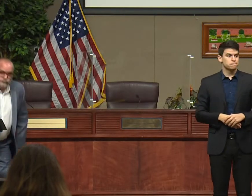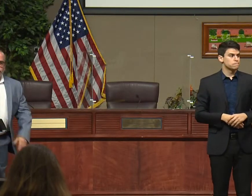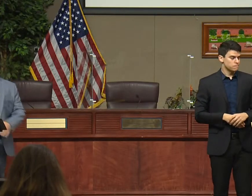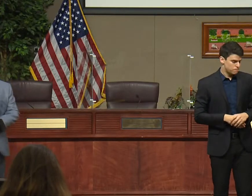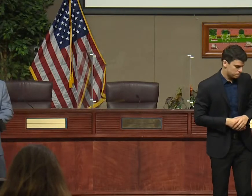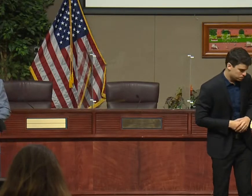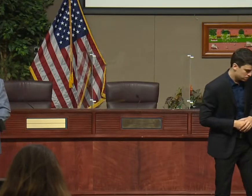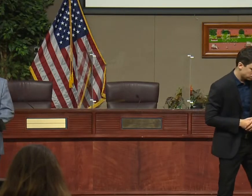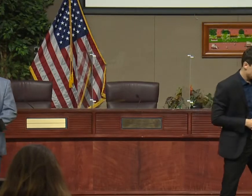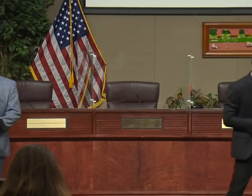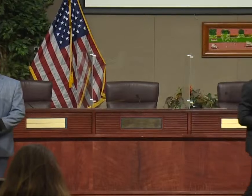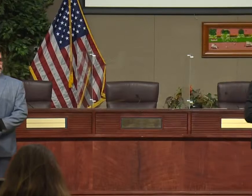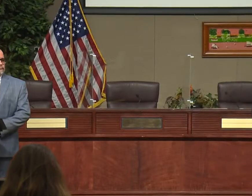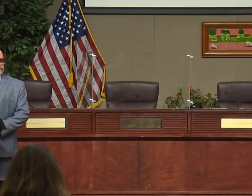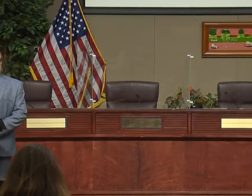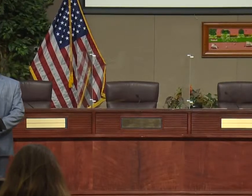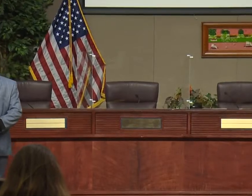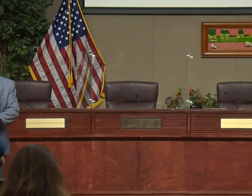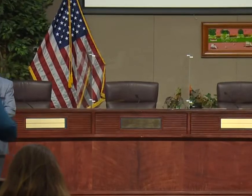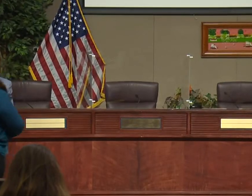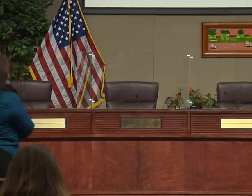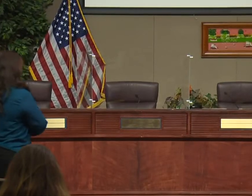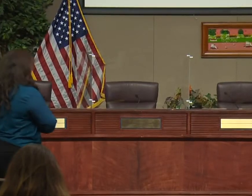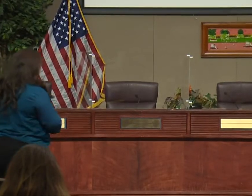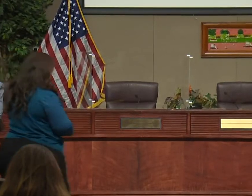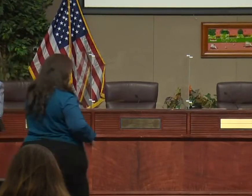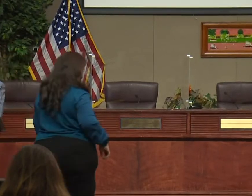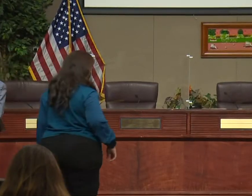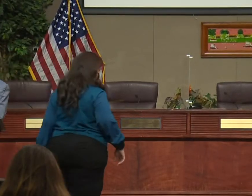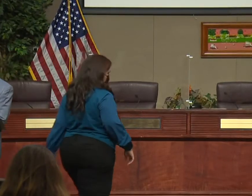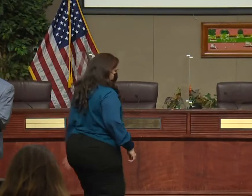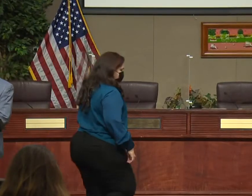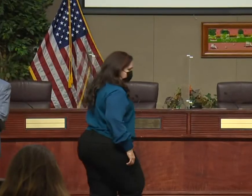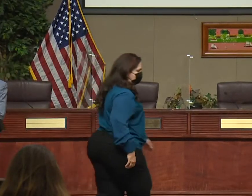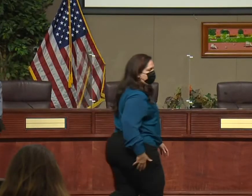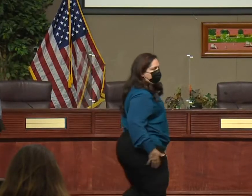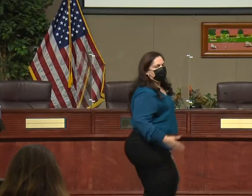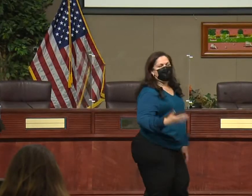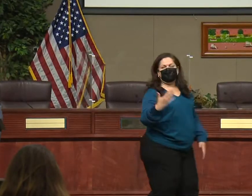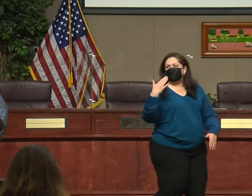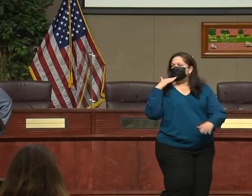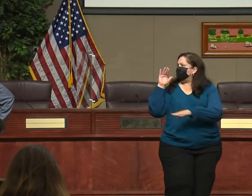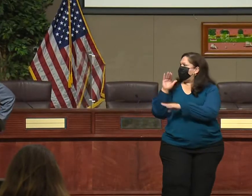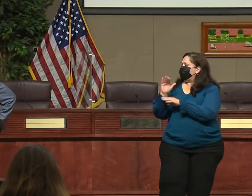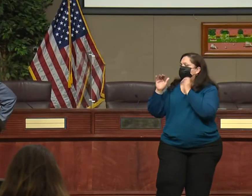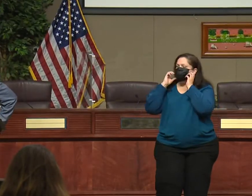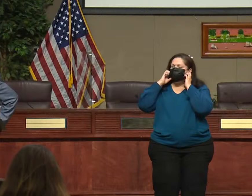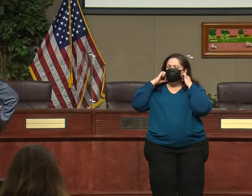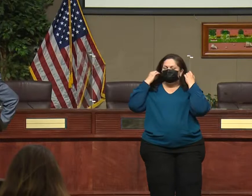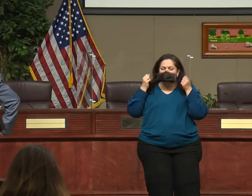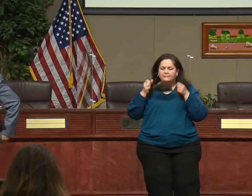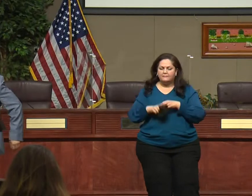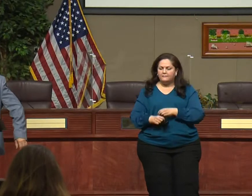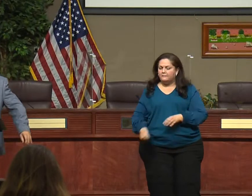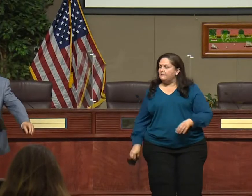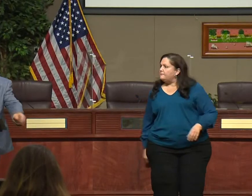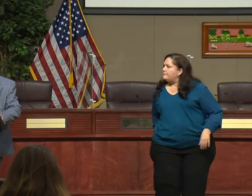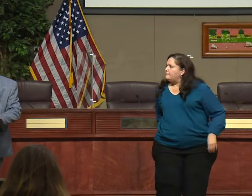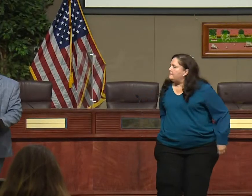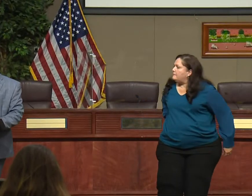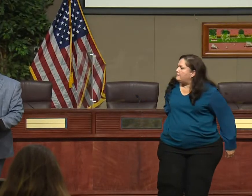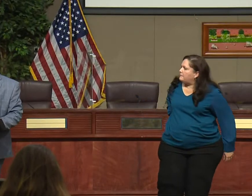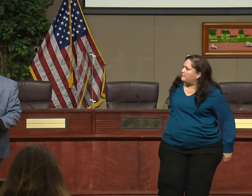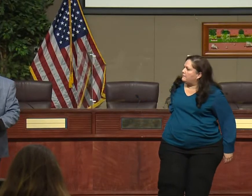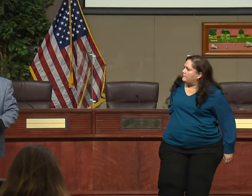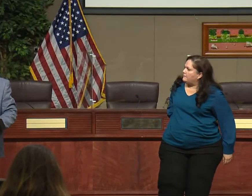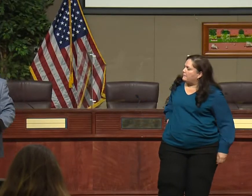Buenas tardes. Para el doctor Pino, acá. Doctor Pino, ¿para cuántas personas va a estar abierto el portal el